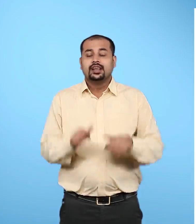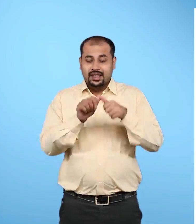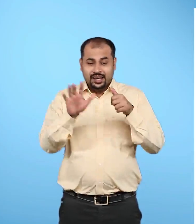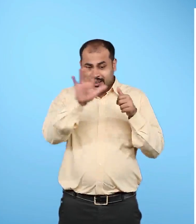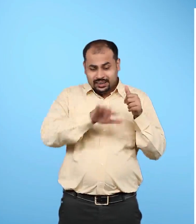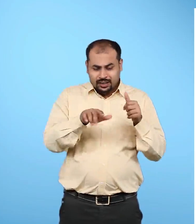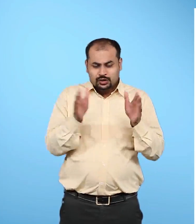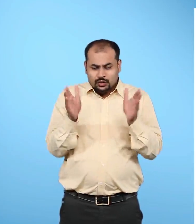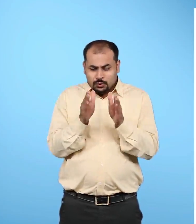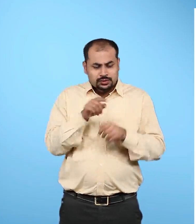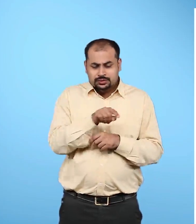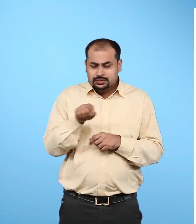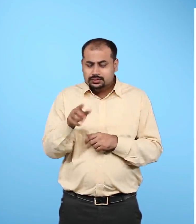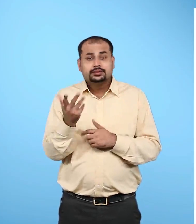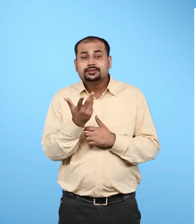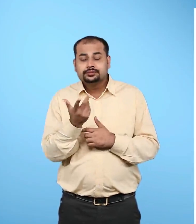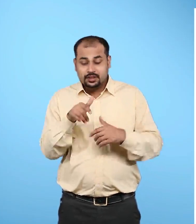Which has the smaller area?